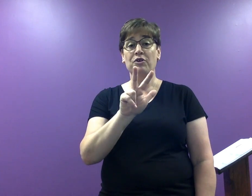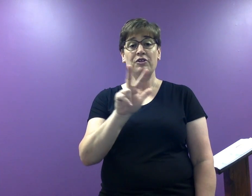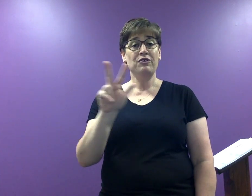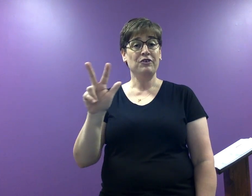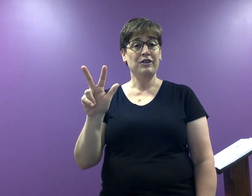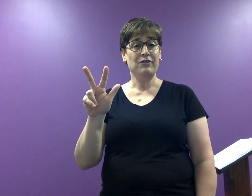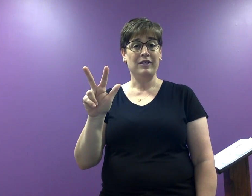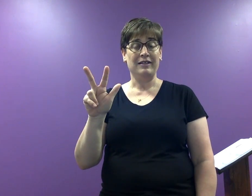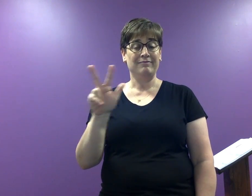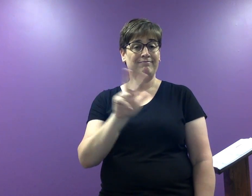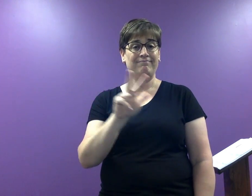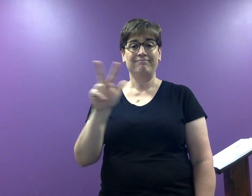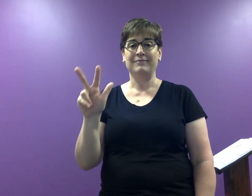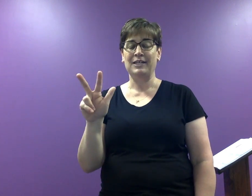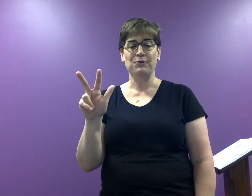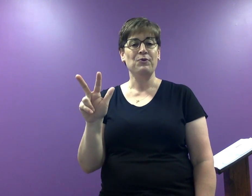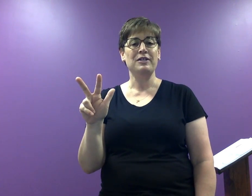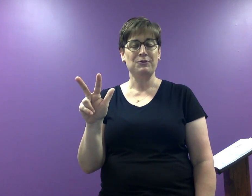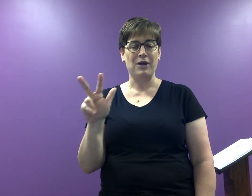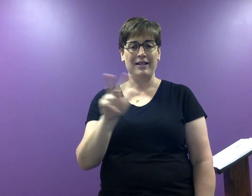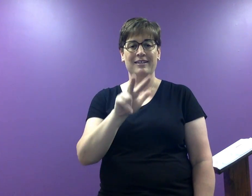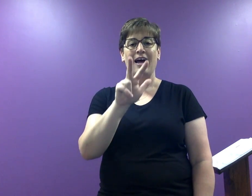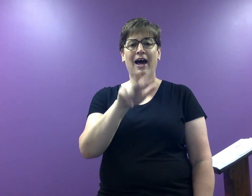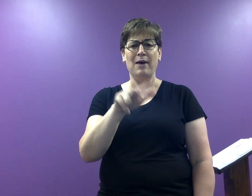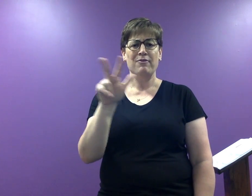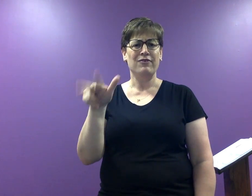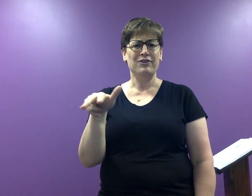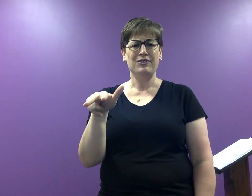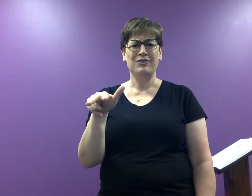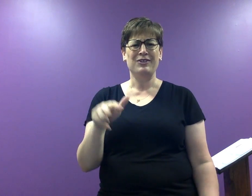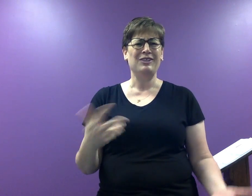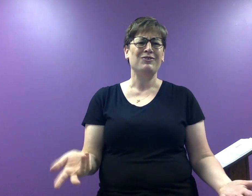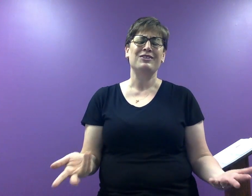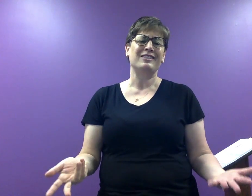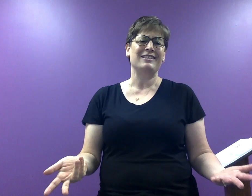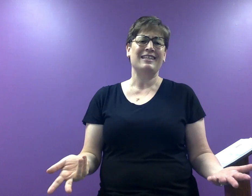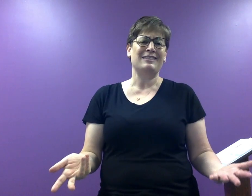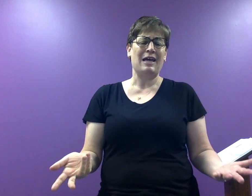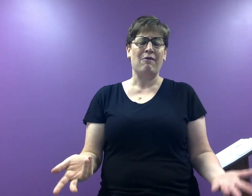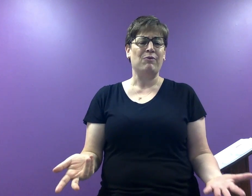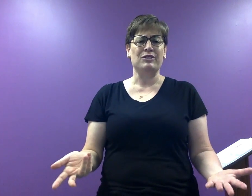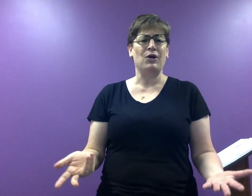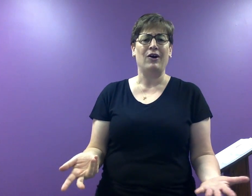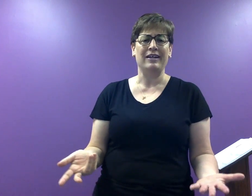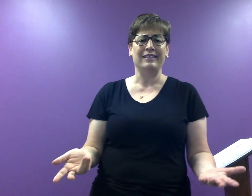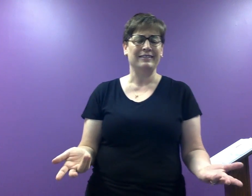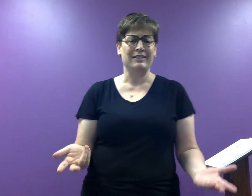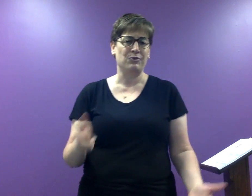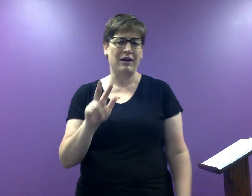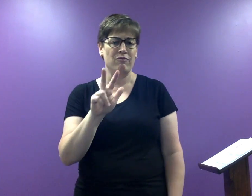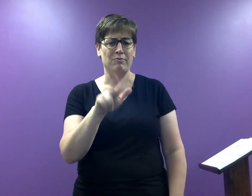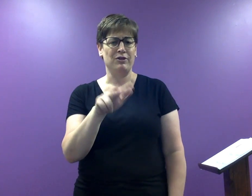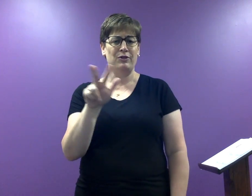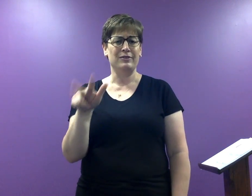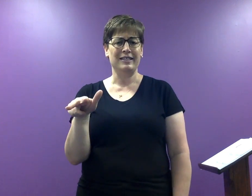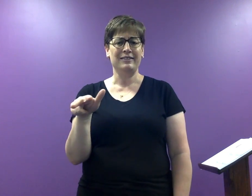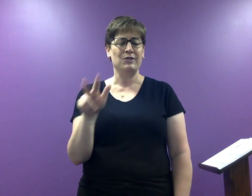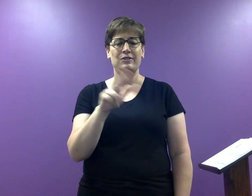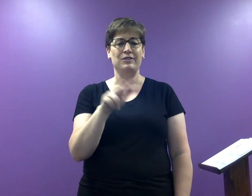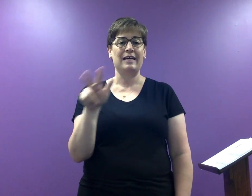do 33. Either one is right. I prefer to do 33 just because that's how I was taught and that's what I remember using, so it's just a